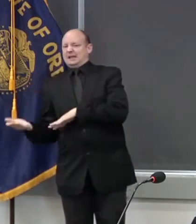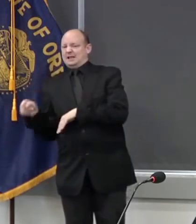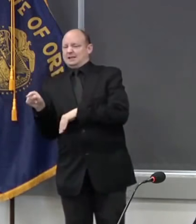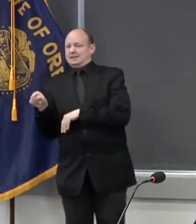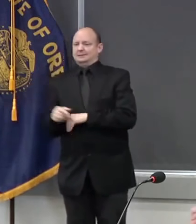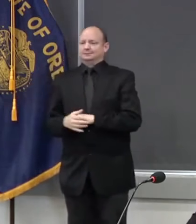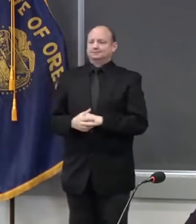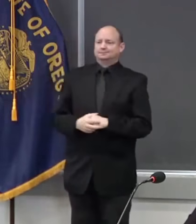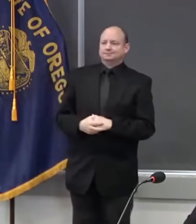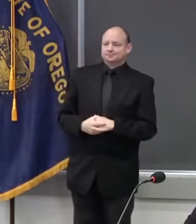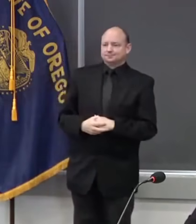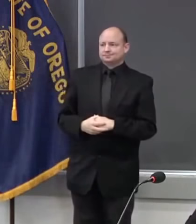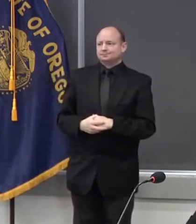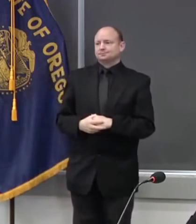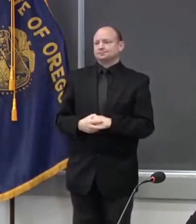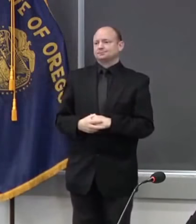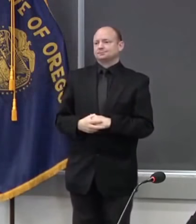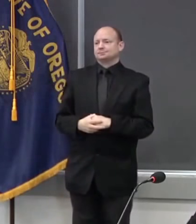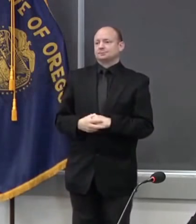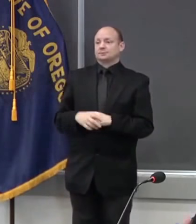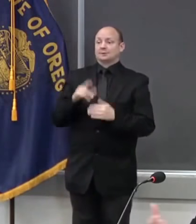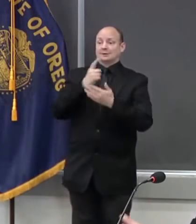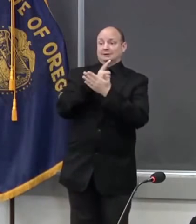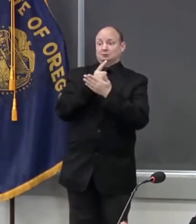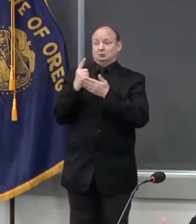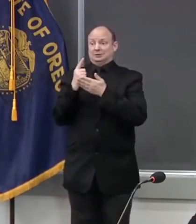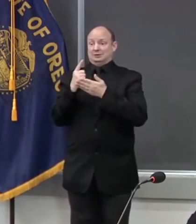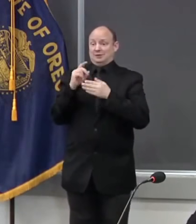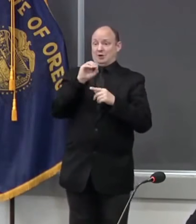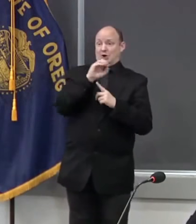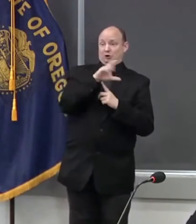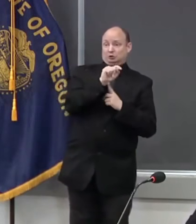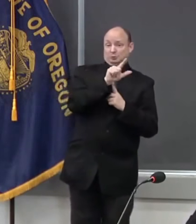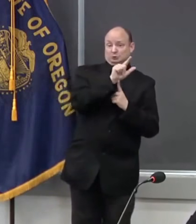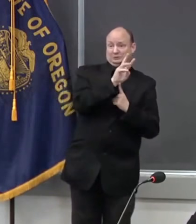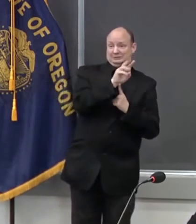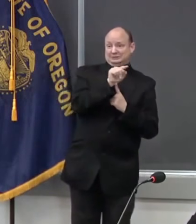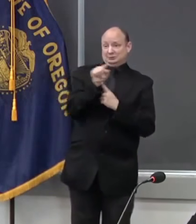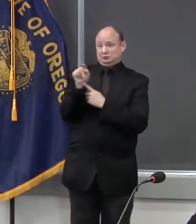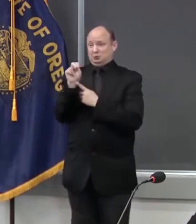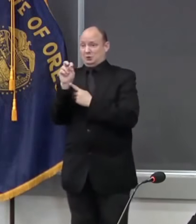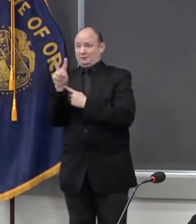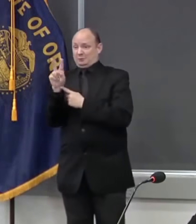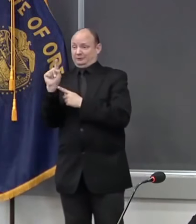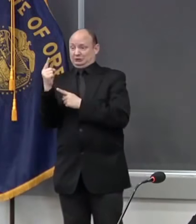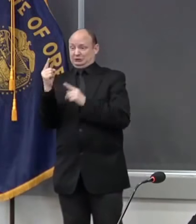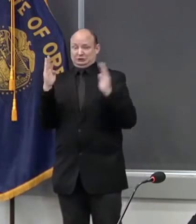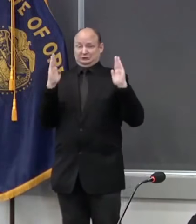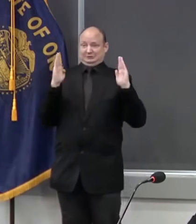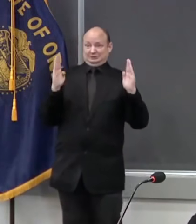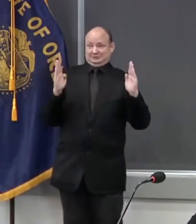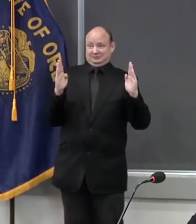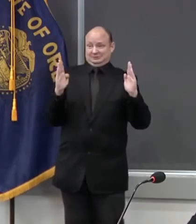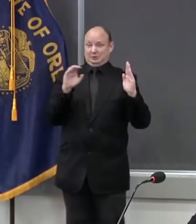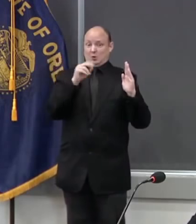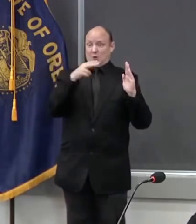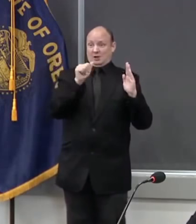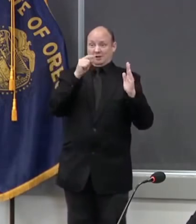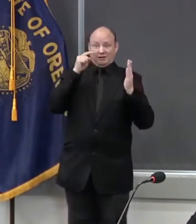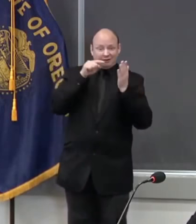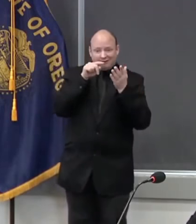past week, Monday, October 26th through Sunday, November 1st, OHA recorded